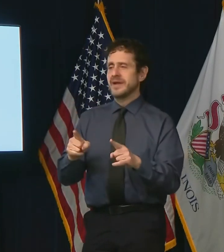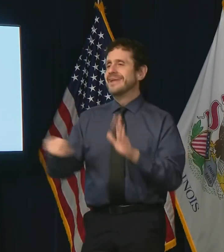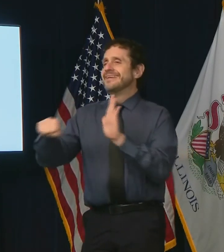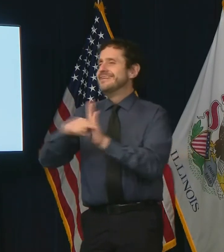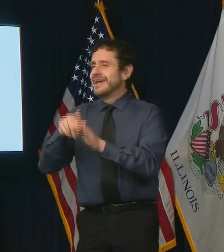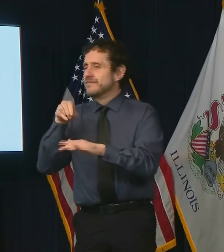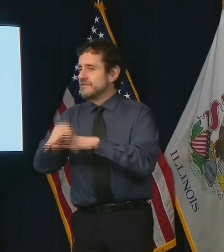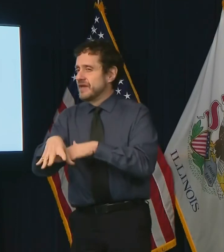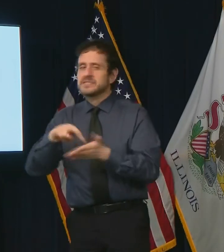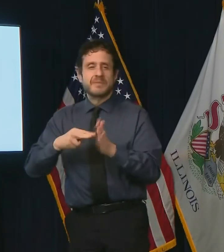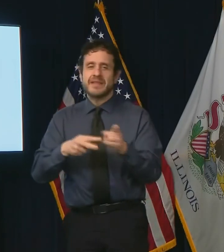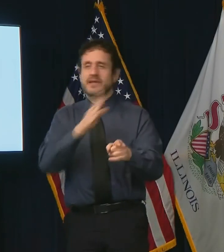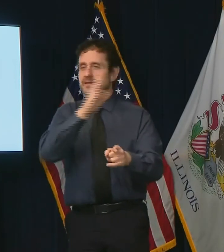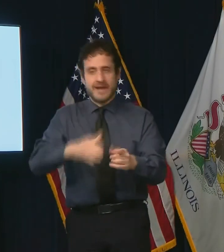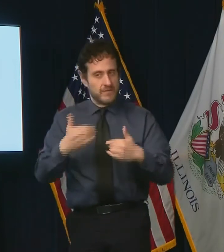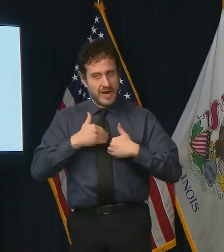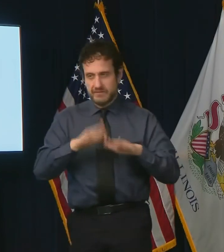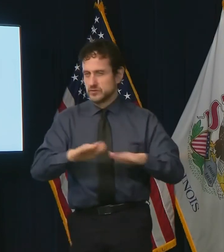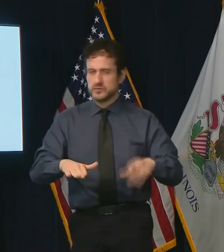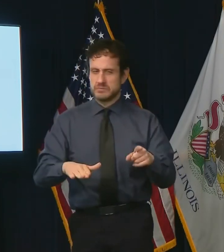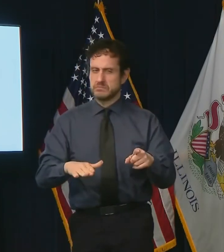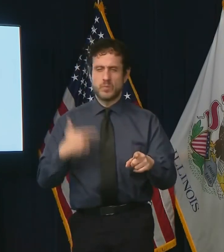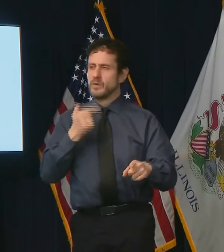causing fertility issues for people who got it.